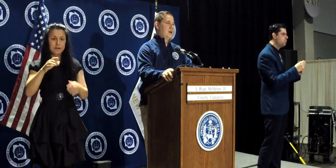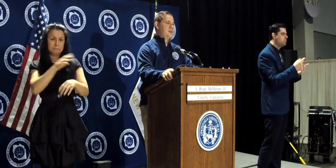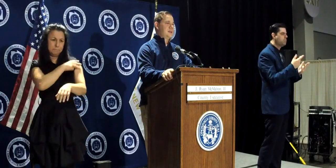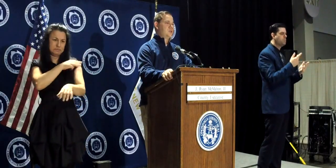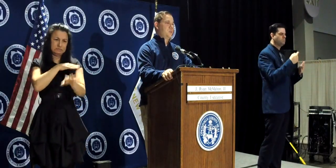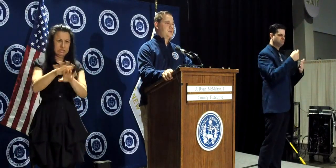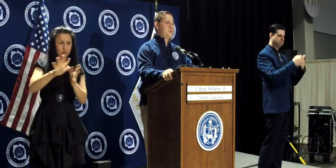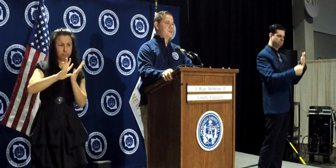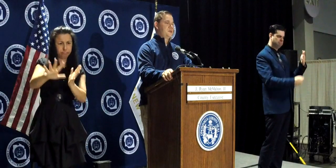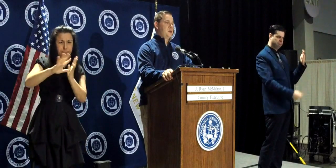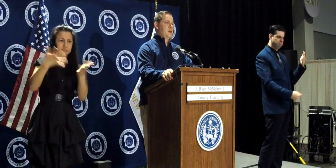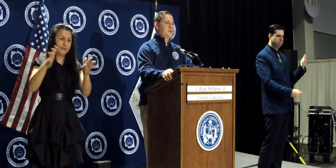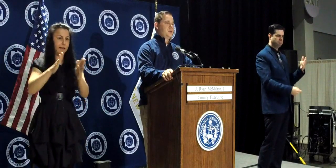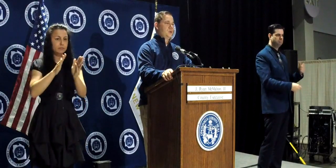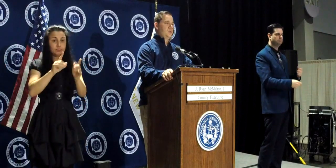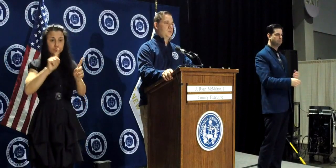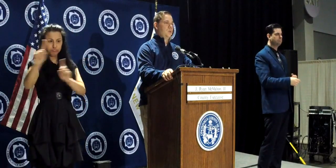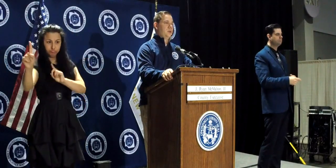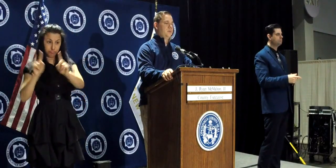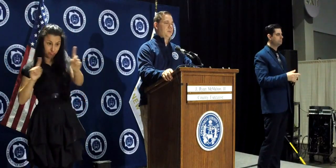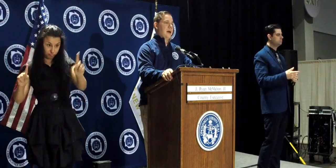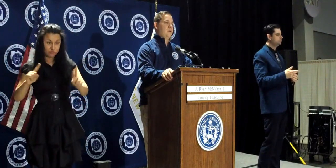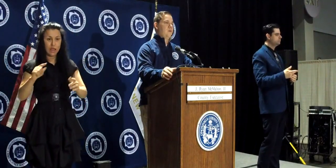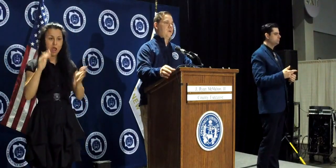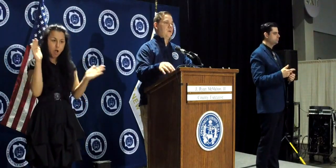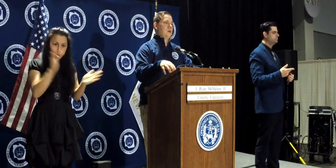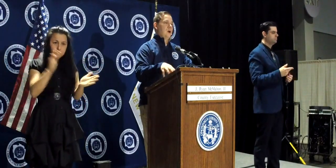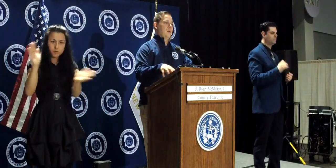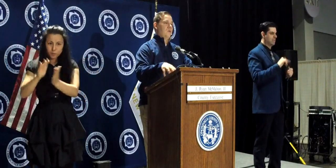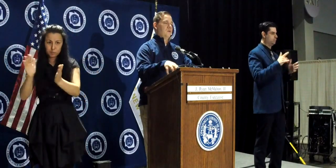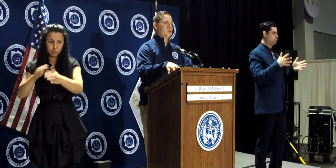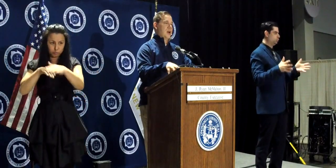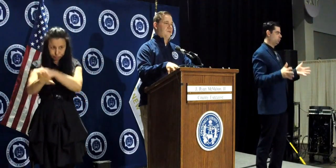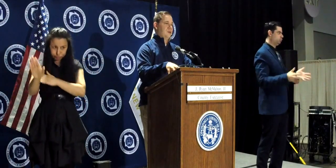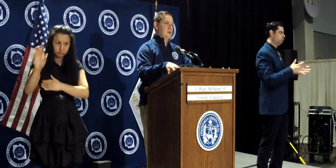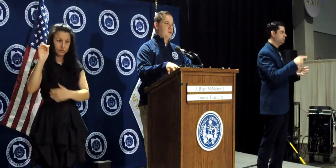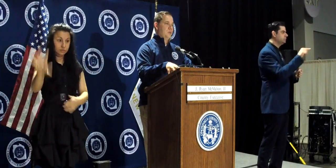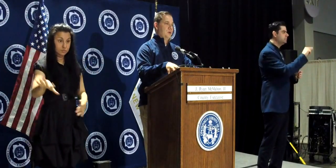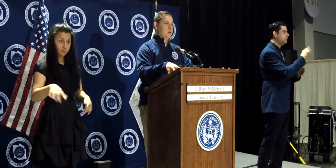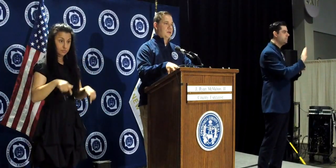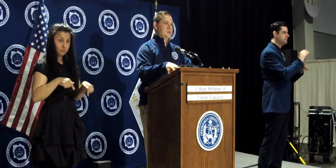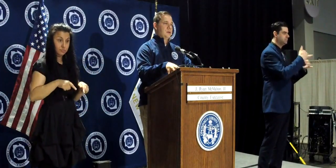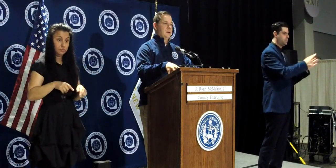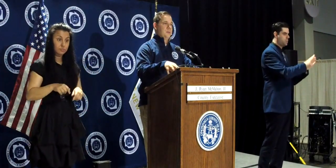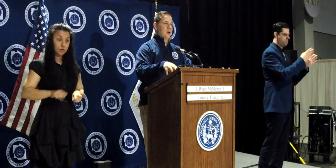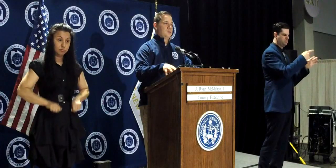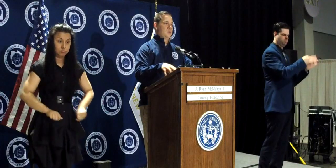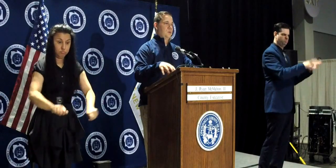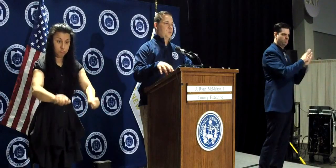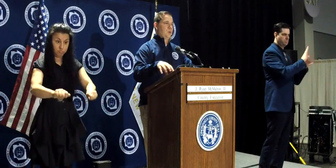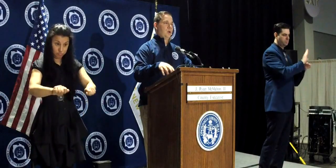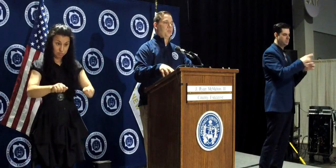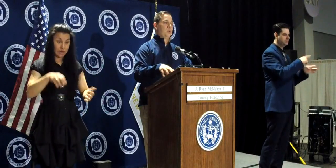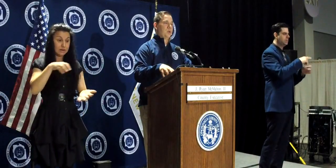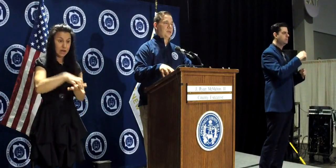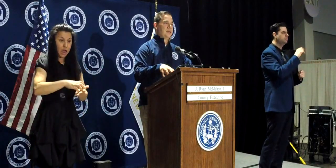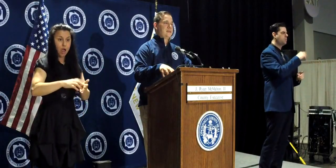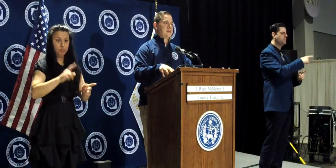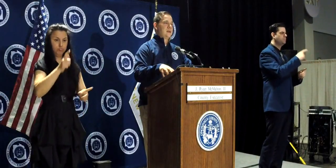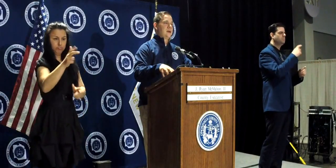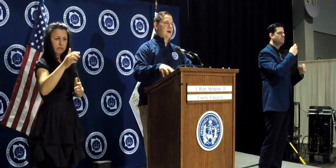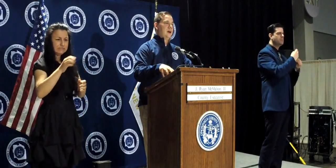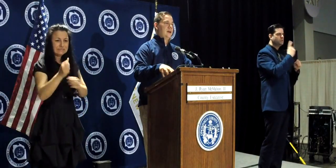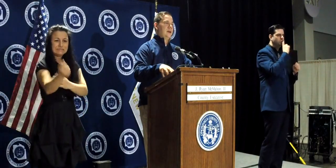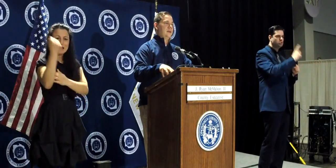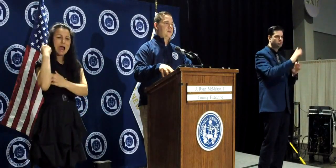our essential businesses to really be mindful about foot traffic in your buildings, but also your